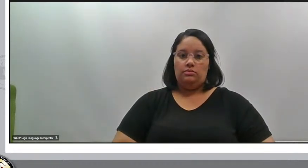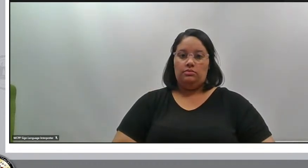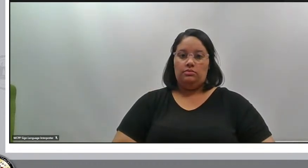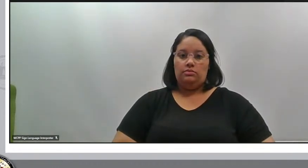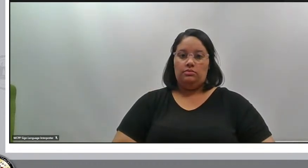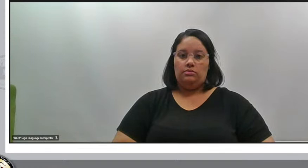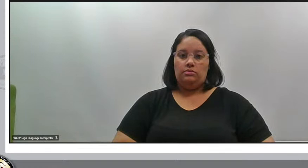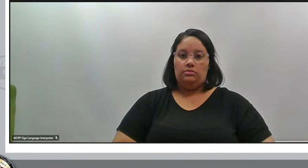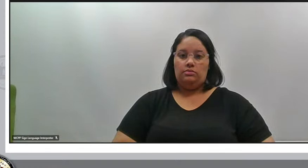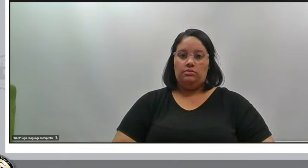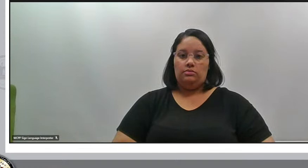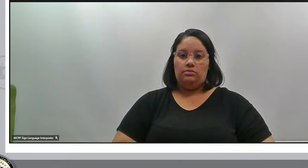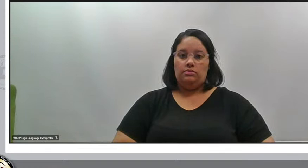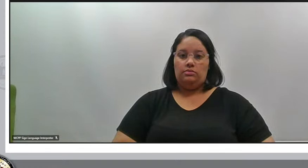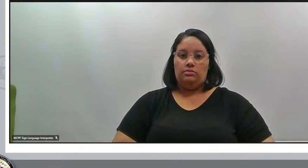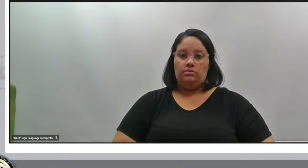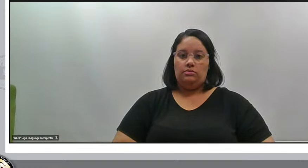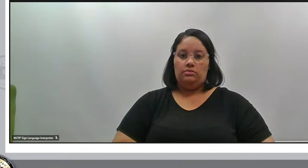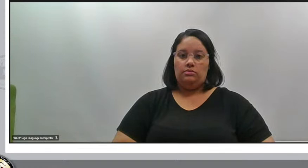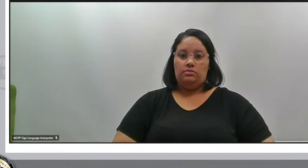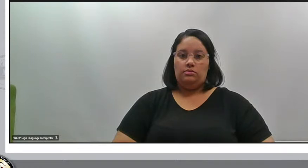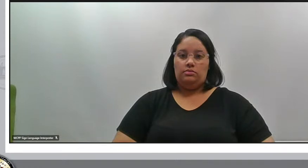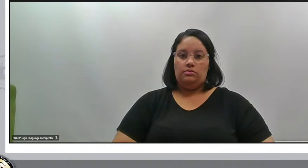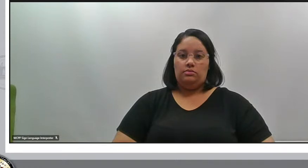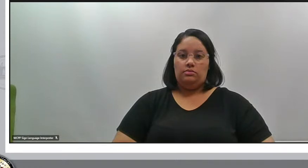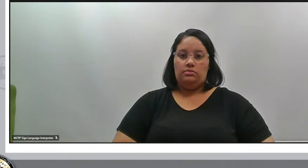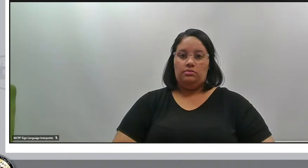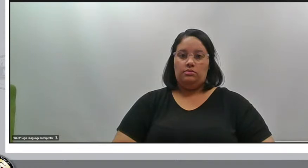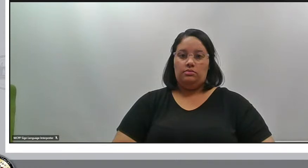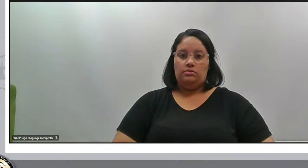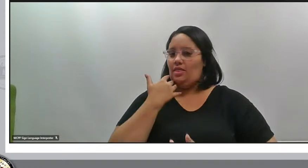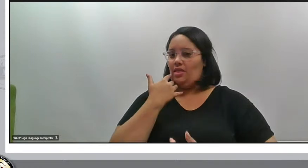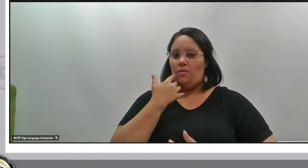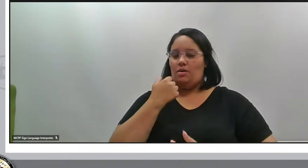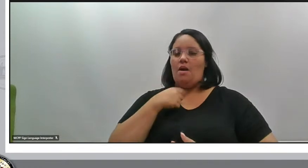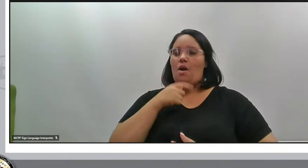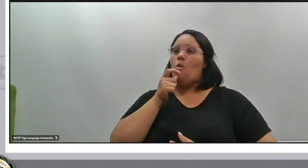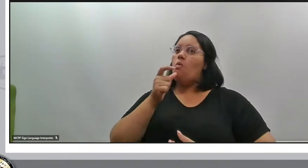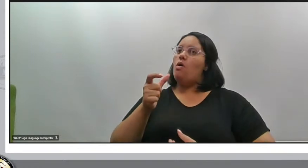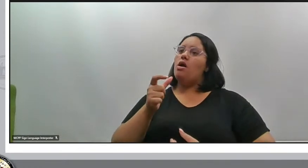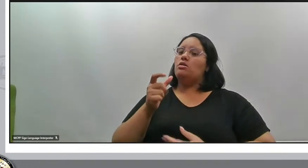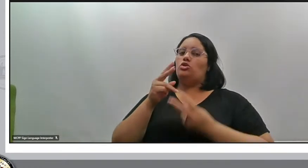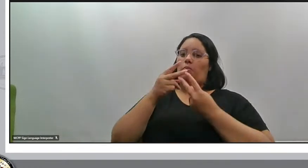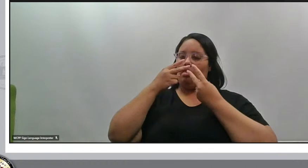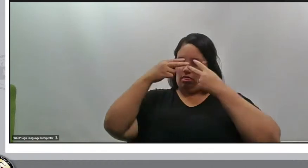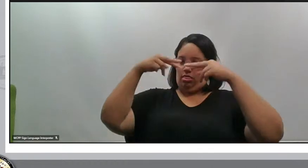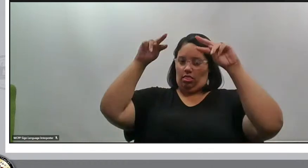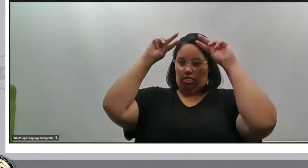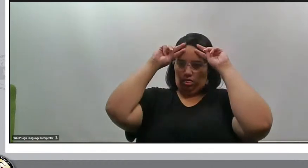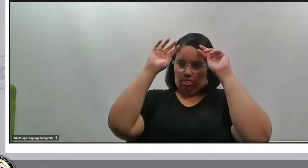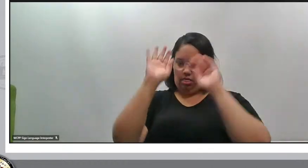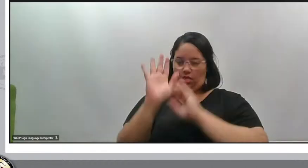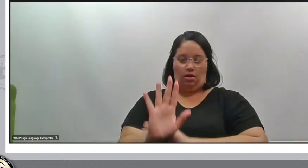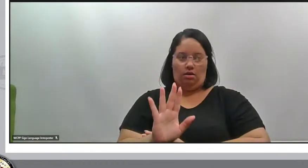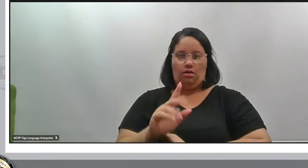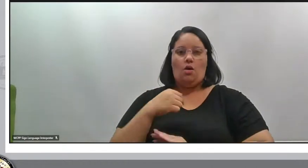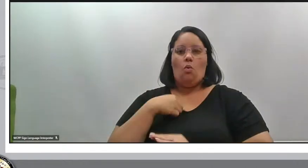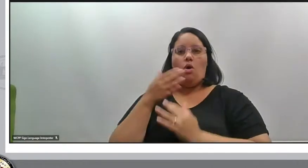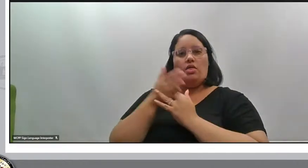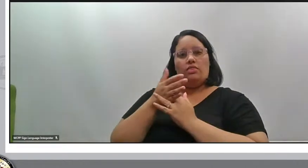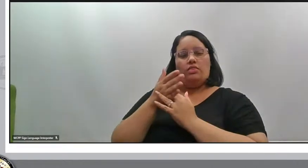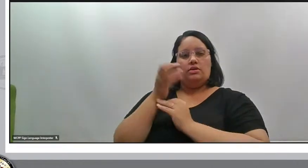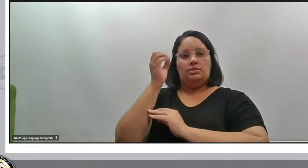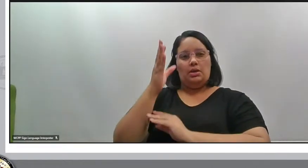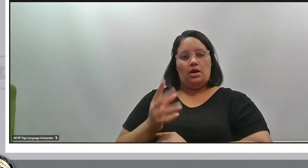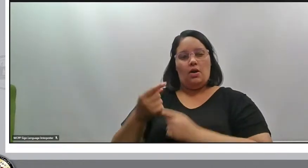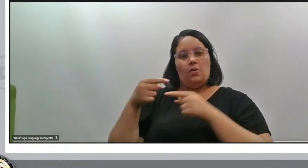Thank you, Chair. Chair, I just want to correct one thing because I don't want my words to be misconstrued, and I didn't want to interrupt the speaker while he